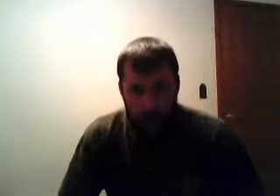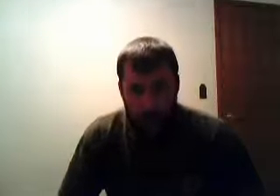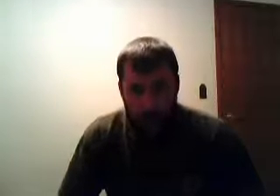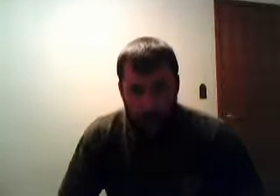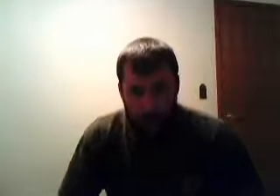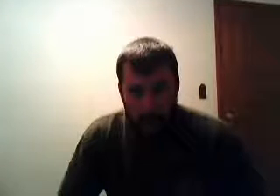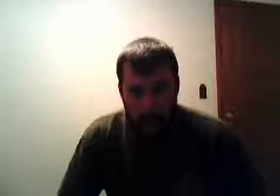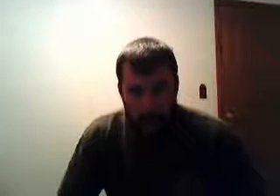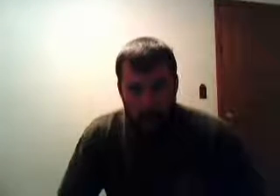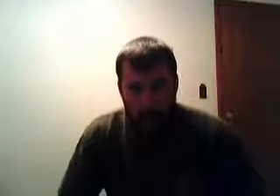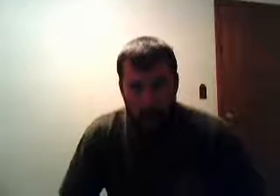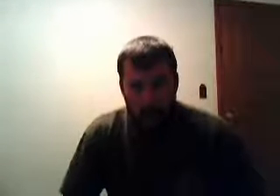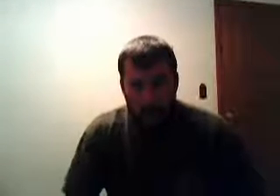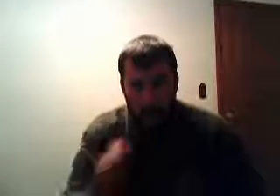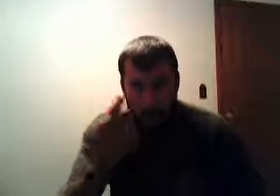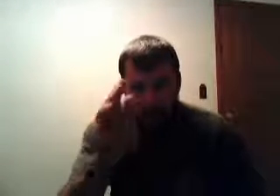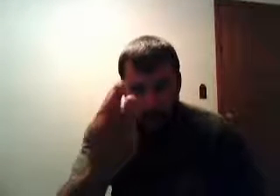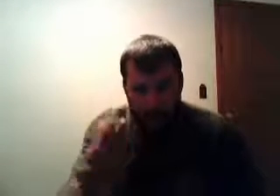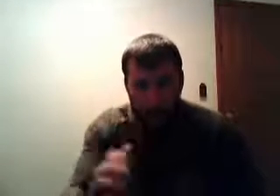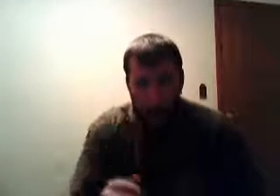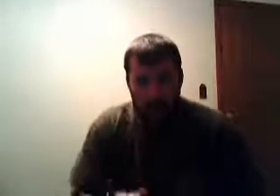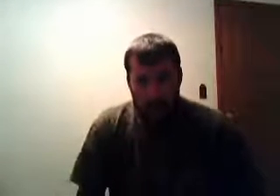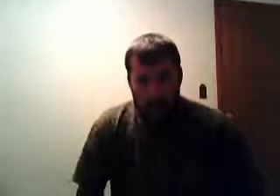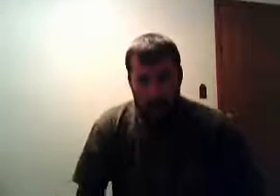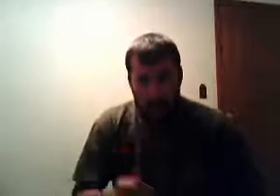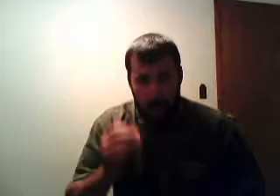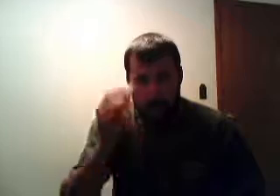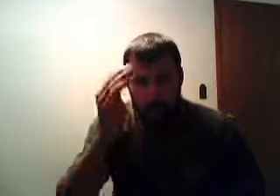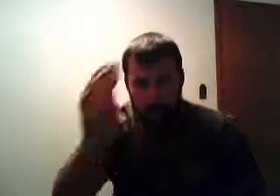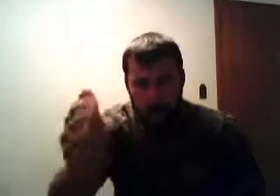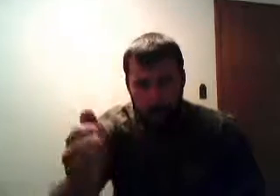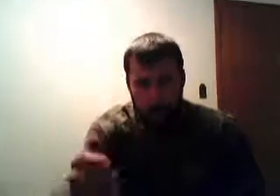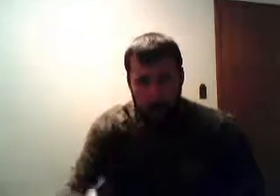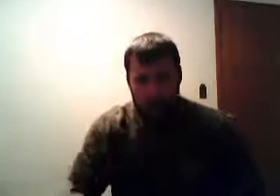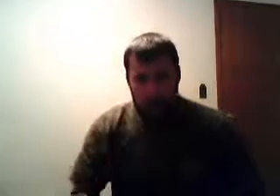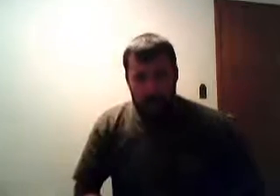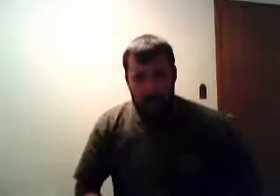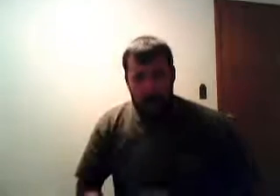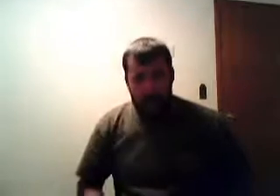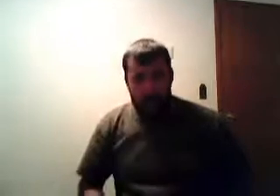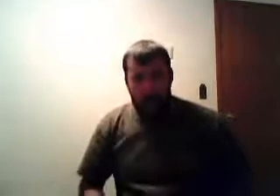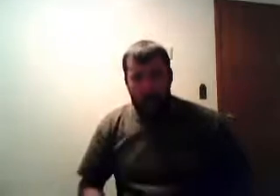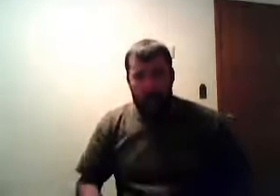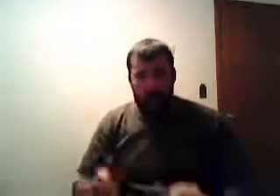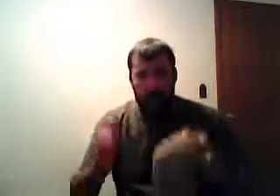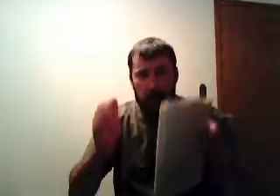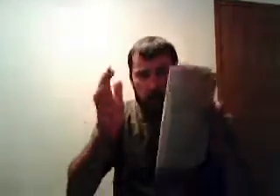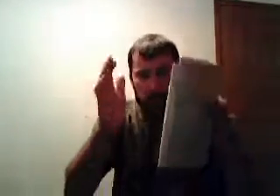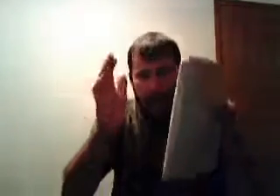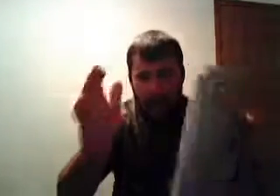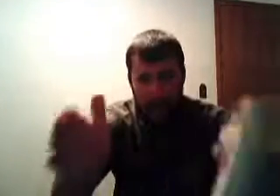we got a duty to do for one another where it promotes freedom, where it promotes the good of